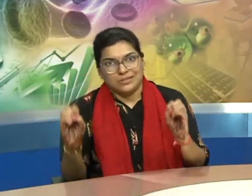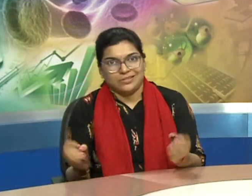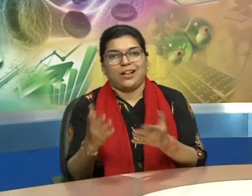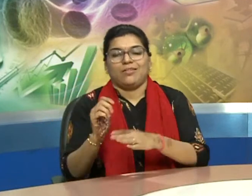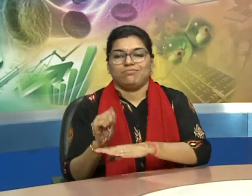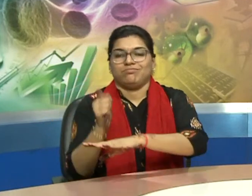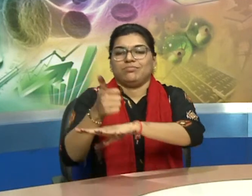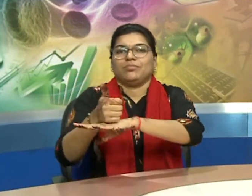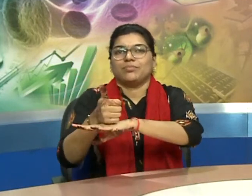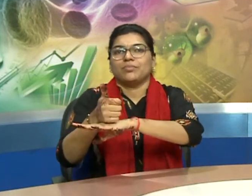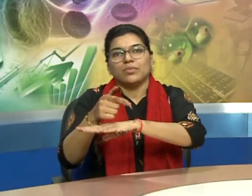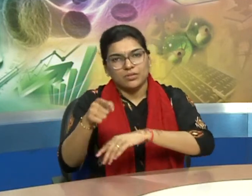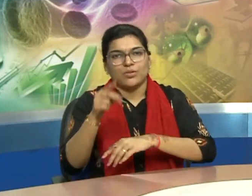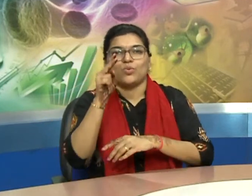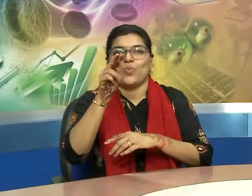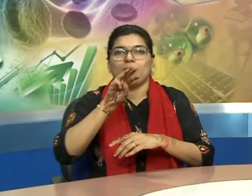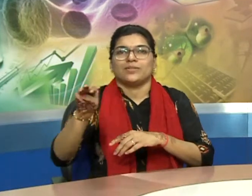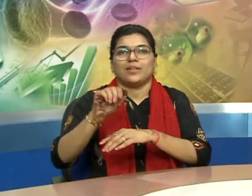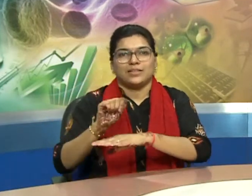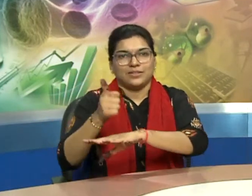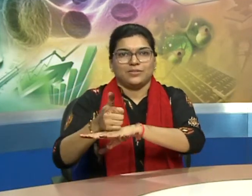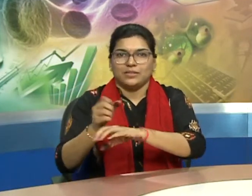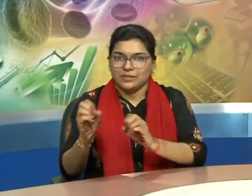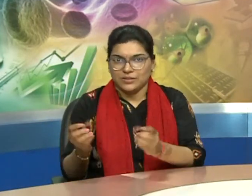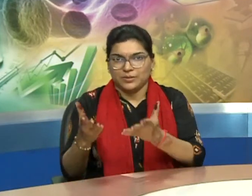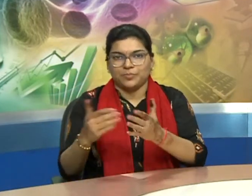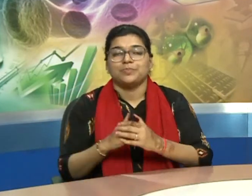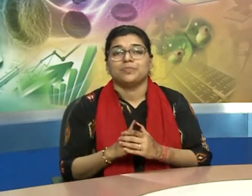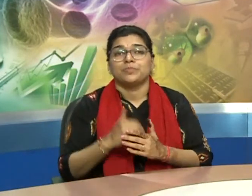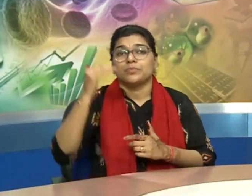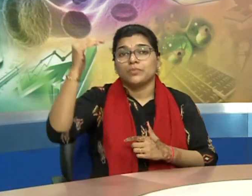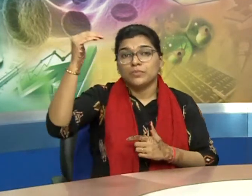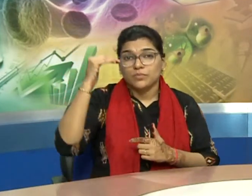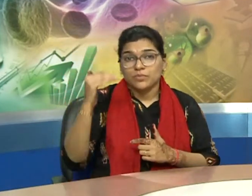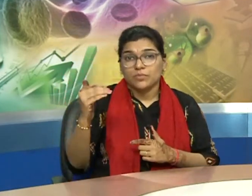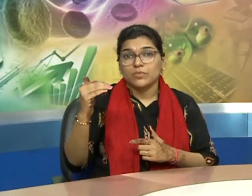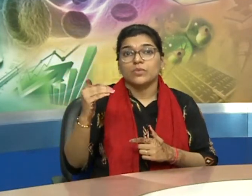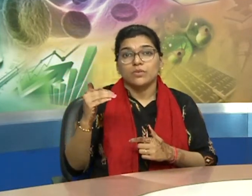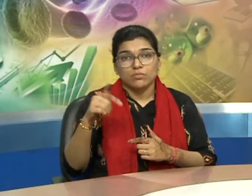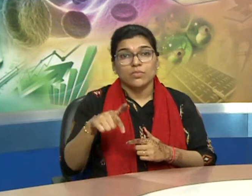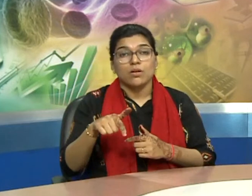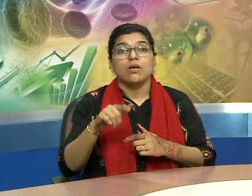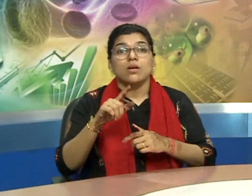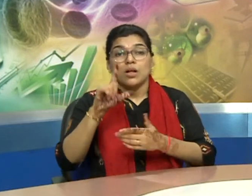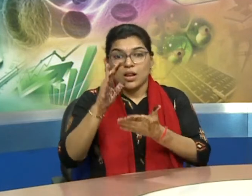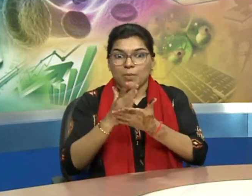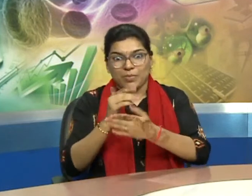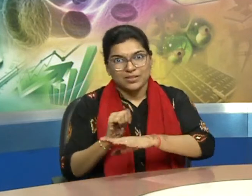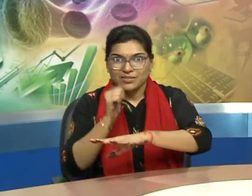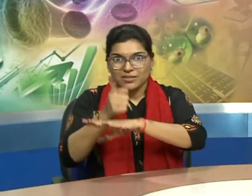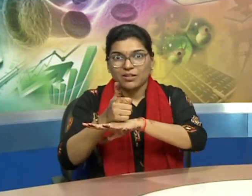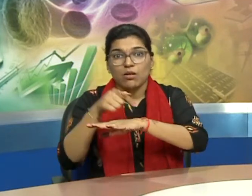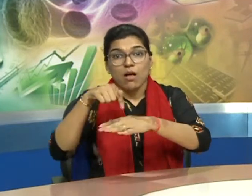Earlier, there were general libraries, but from 20th century onwards, the special library came into existence.